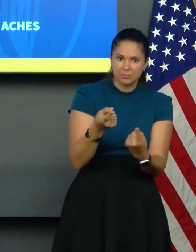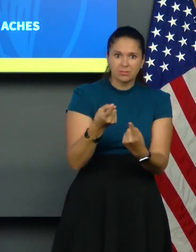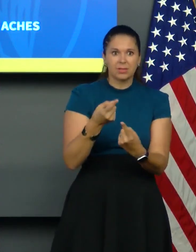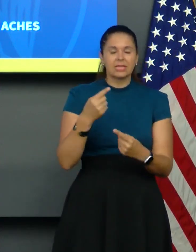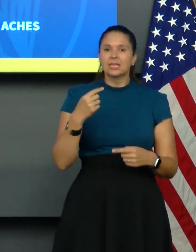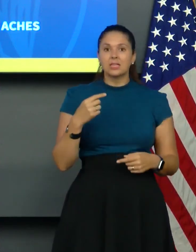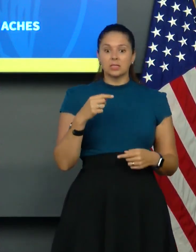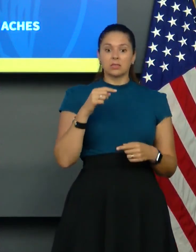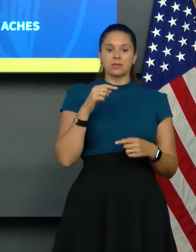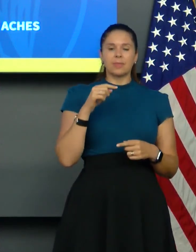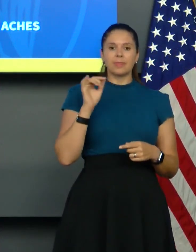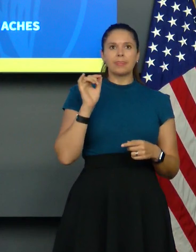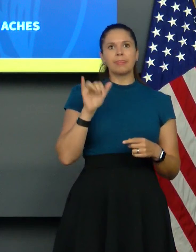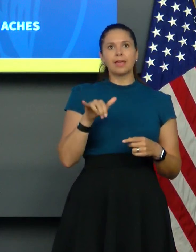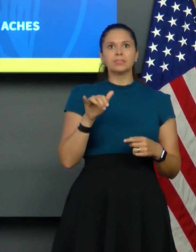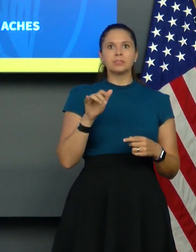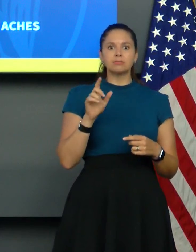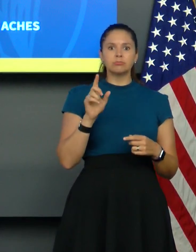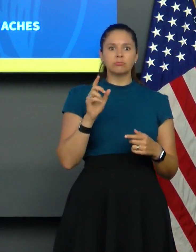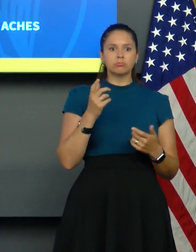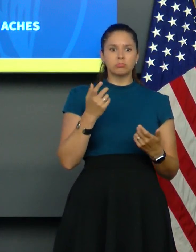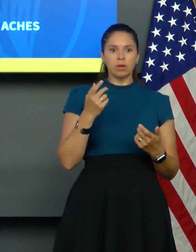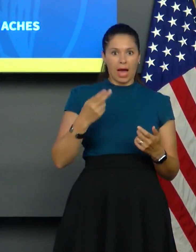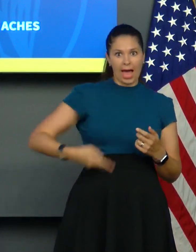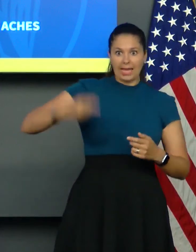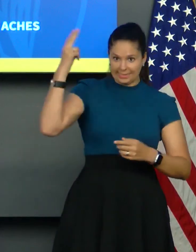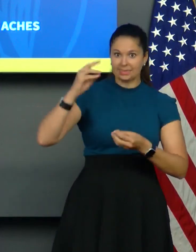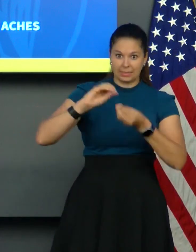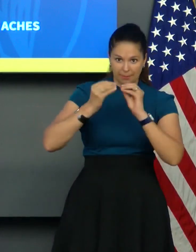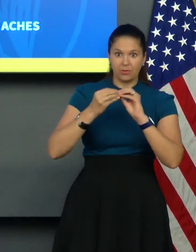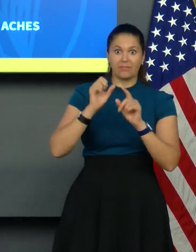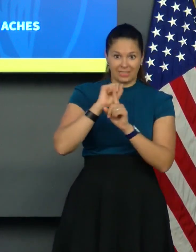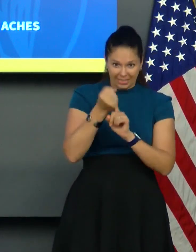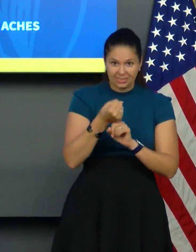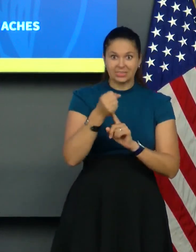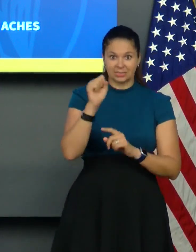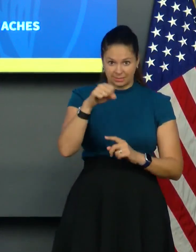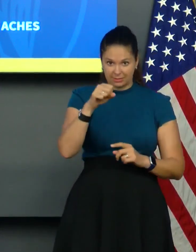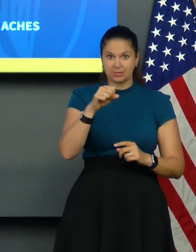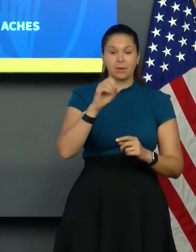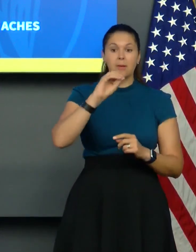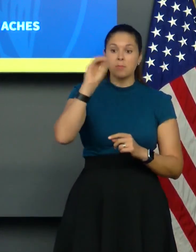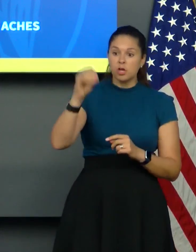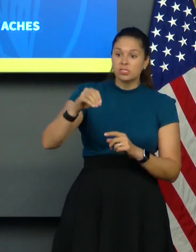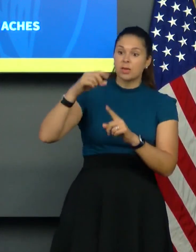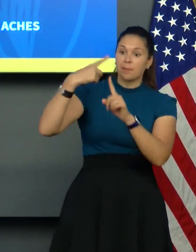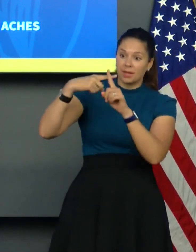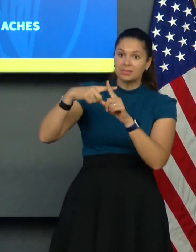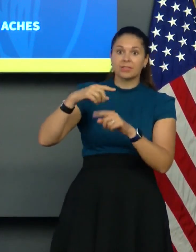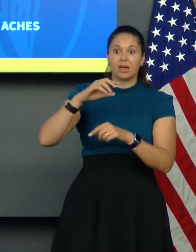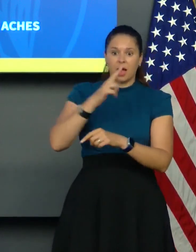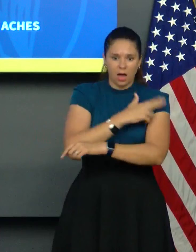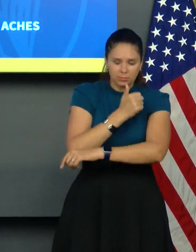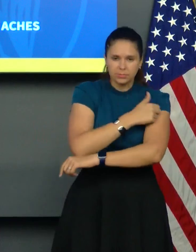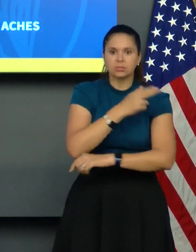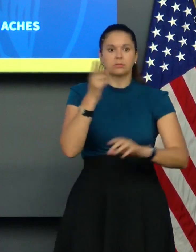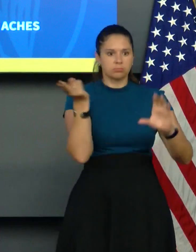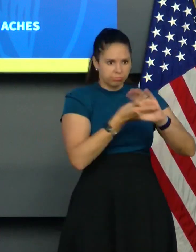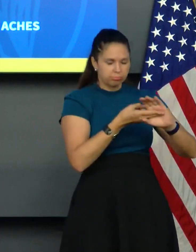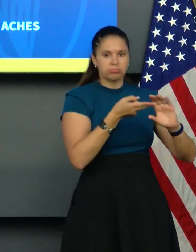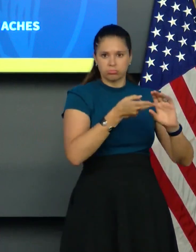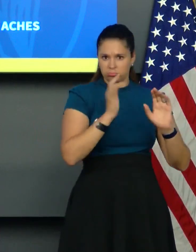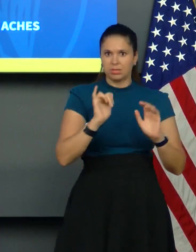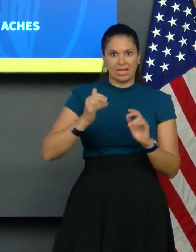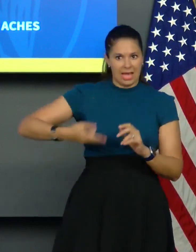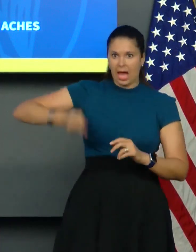aren't just the highest number of cases and percent positivity and hospitalizations and